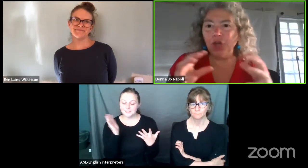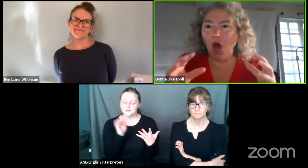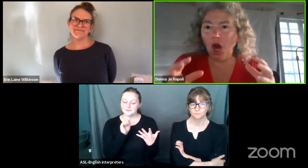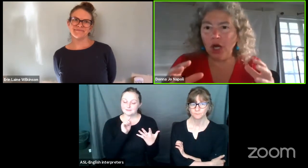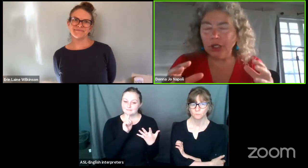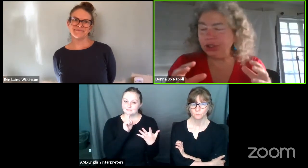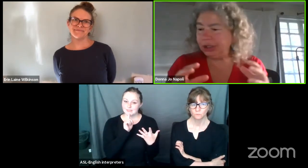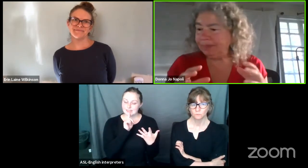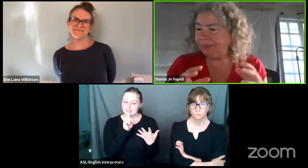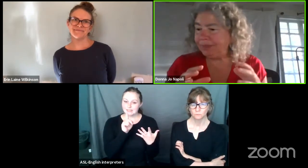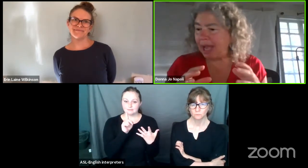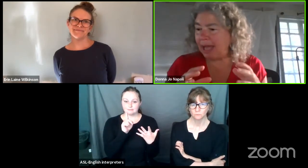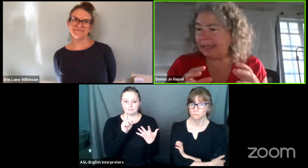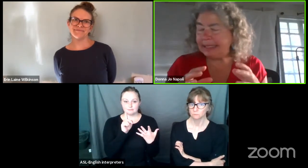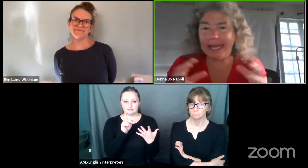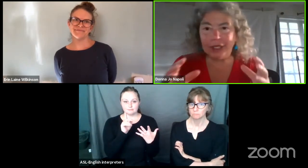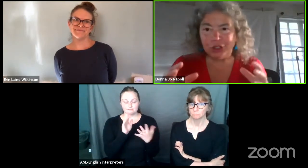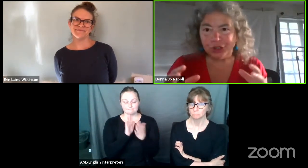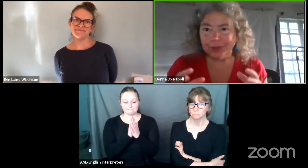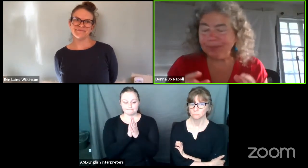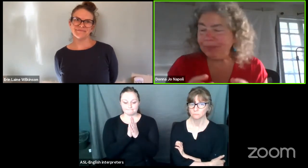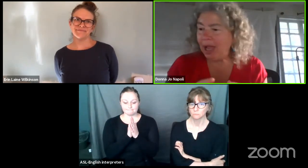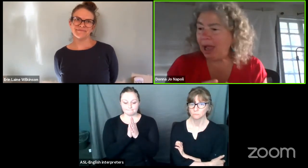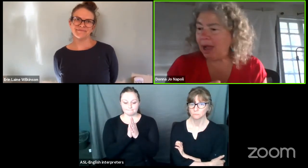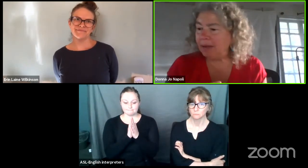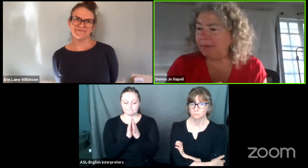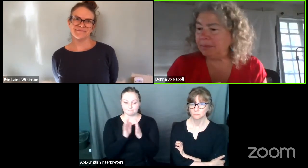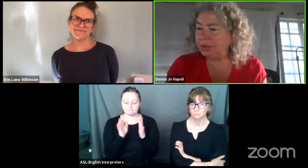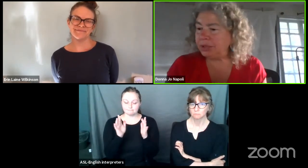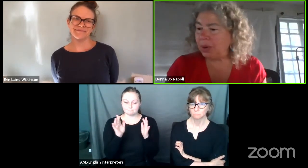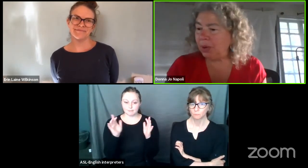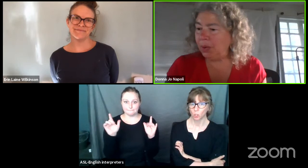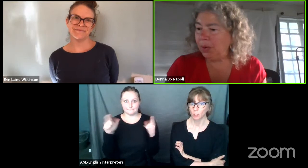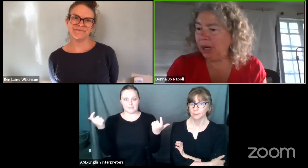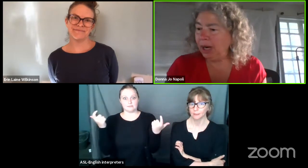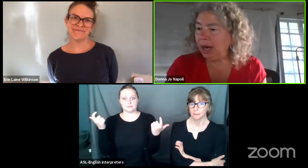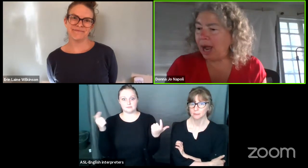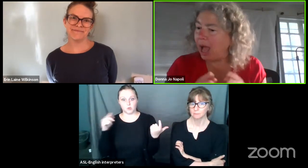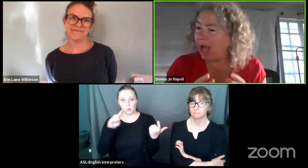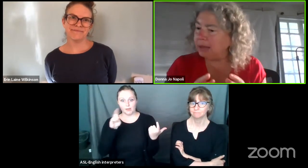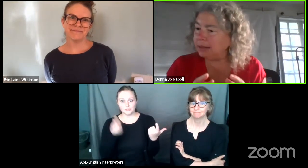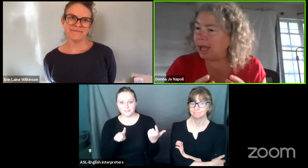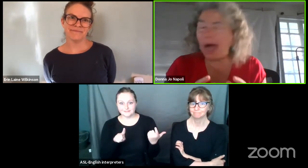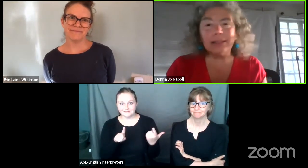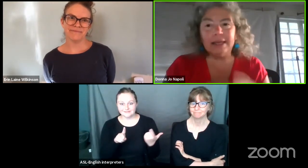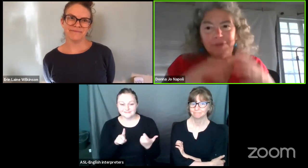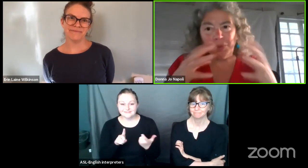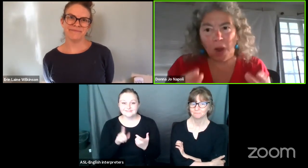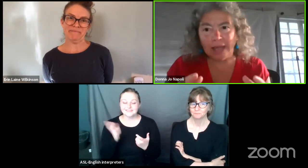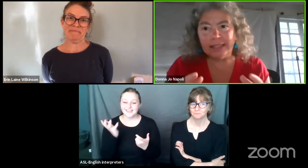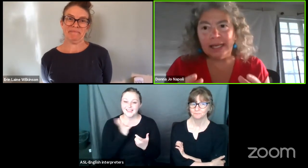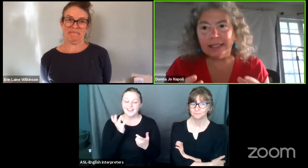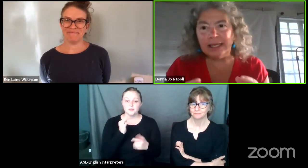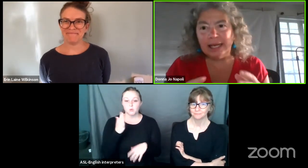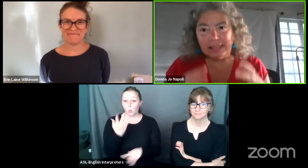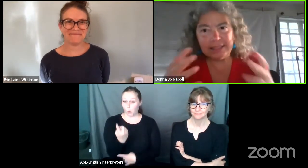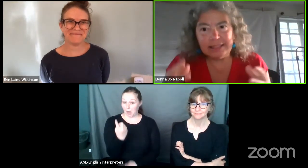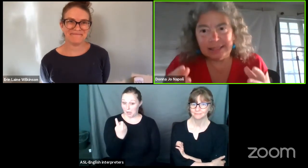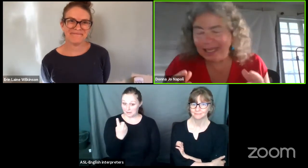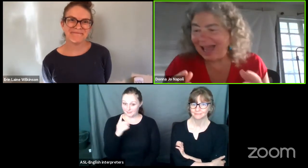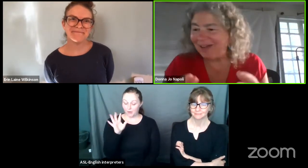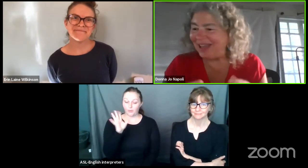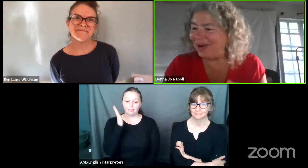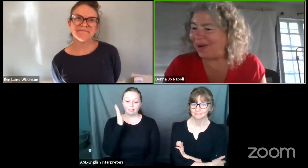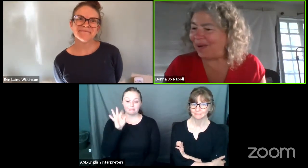very large nature. So I'll give you one and